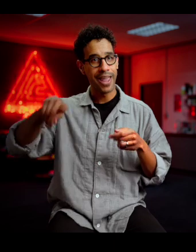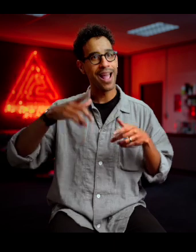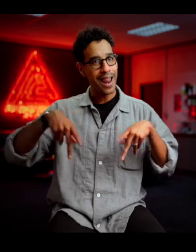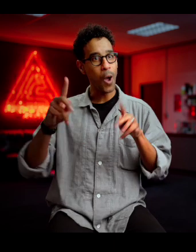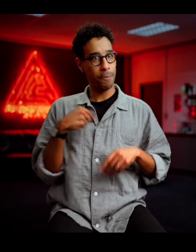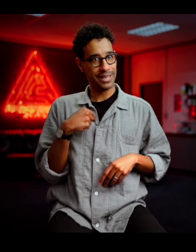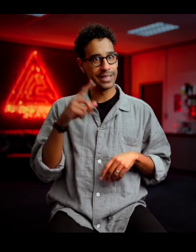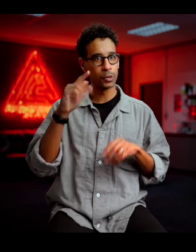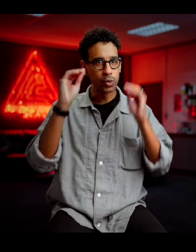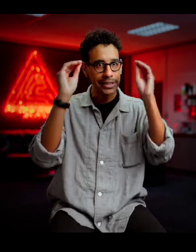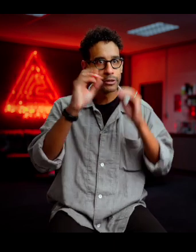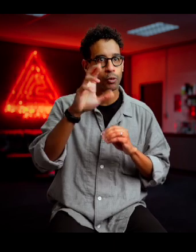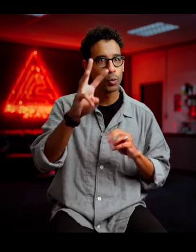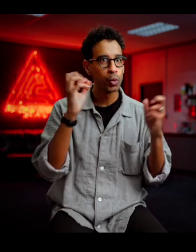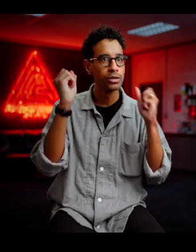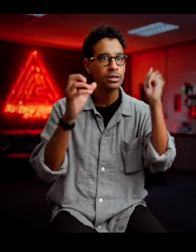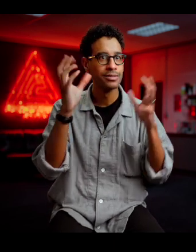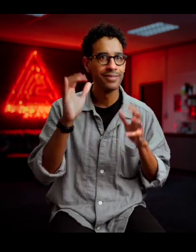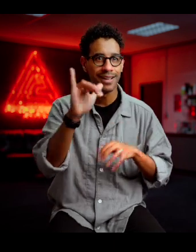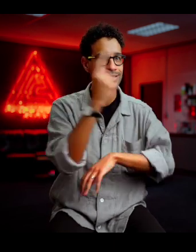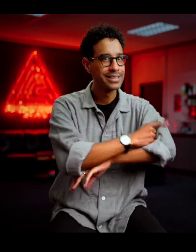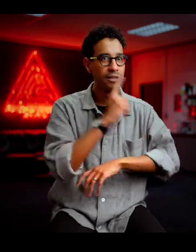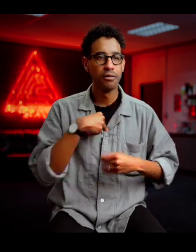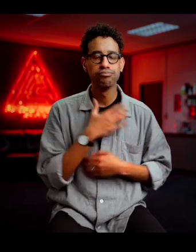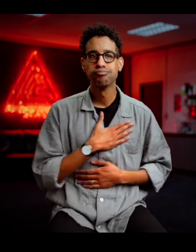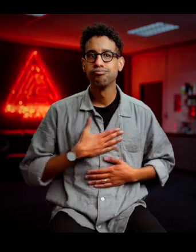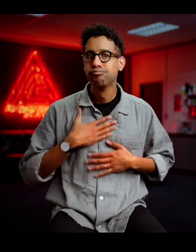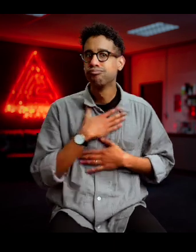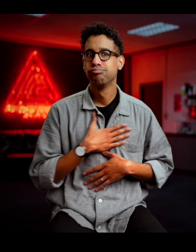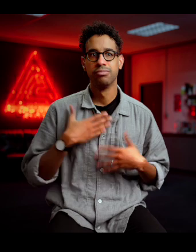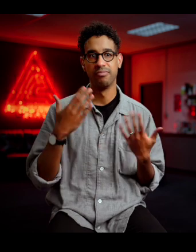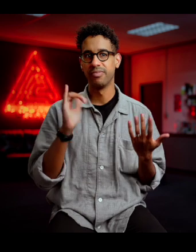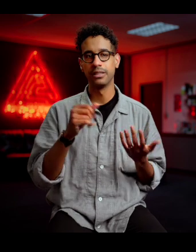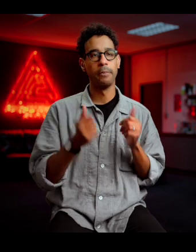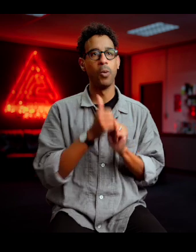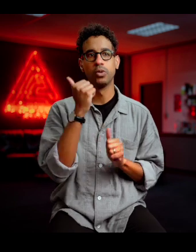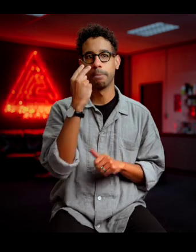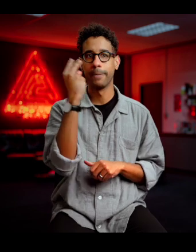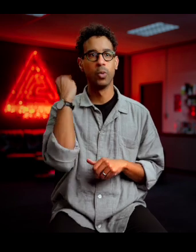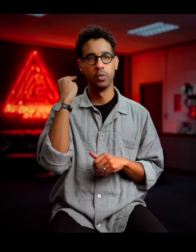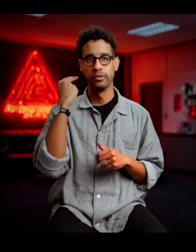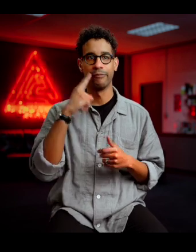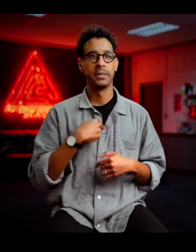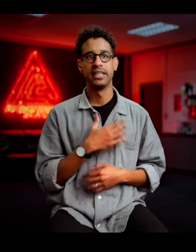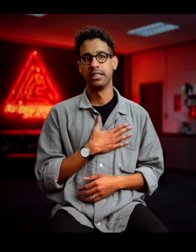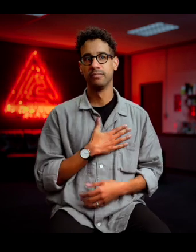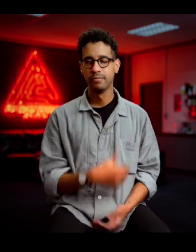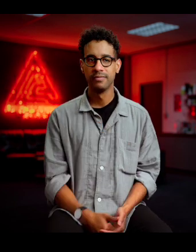they allowed me to teach the crew sign language, which was such an enjoyable day. For me, that was one of the most memorable times,